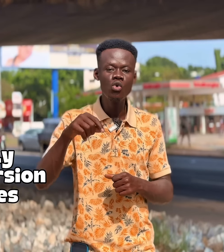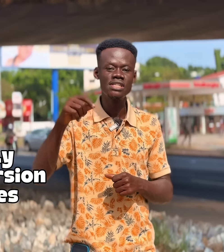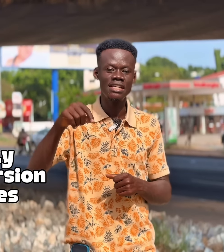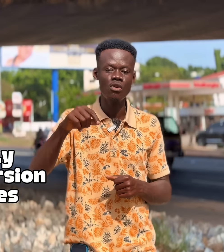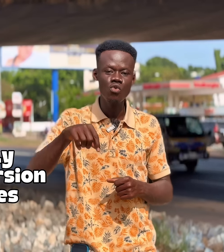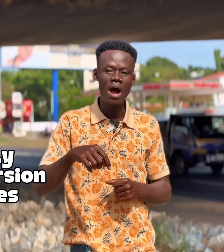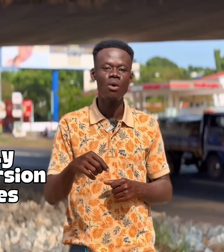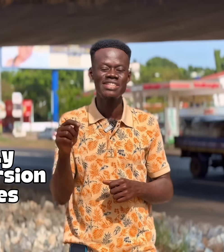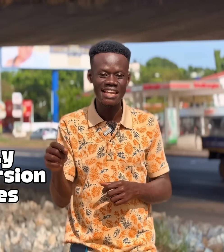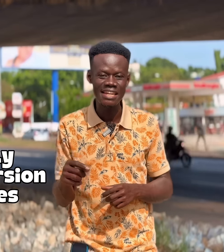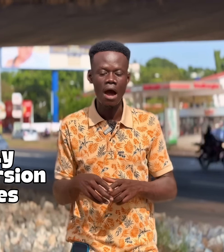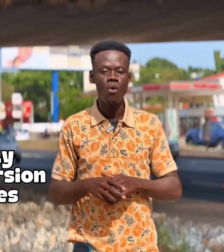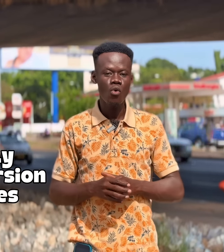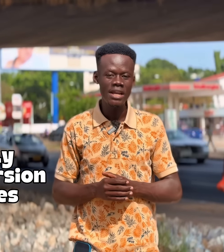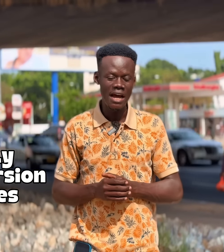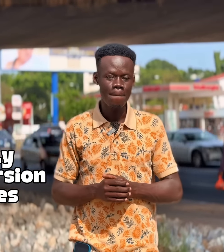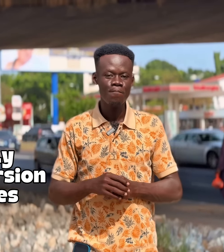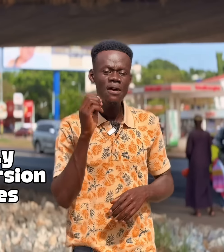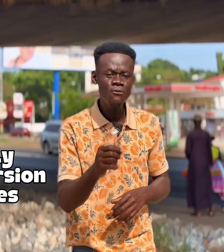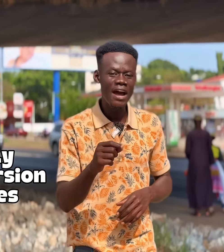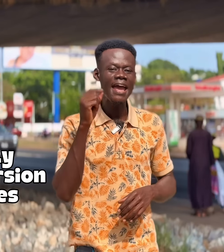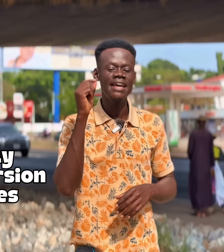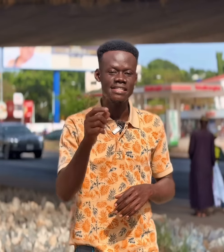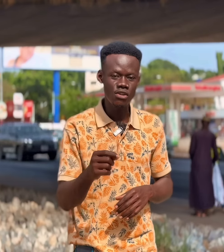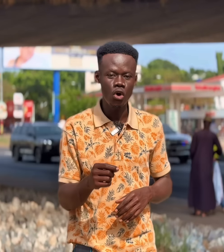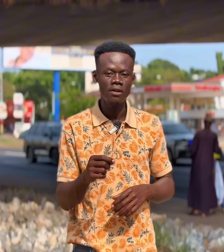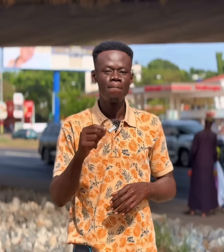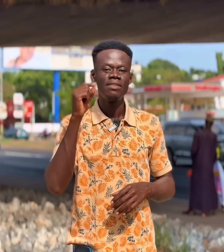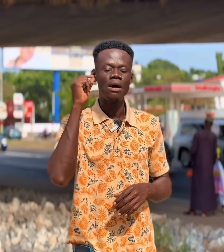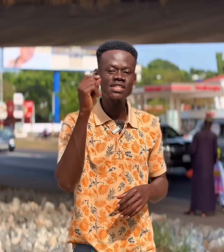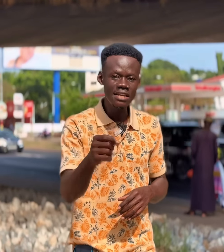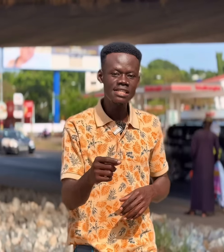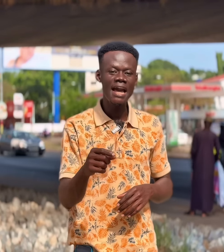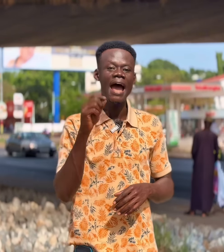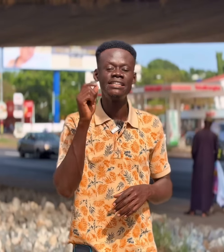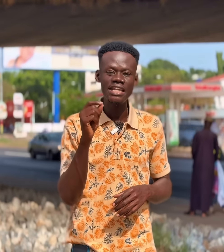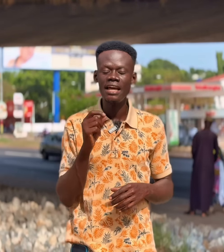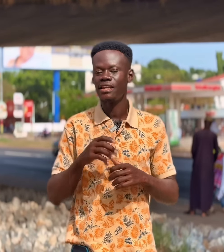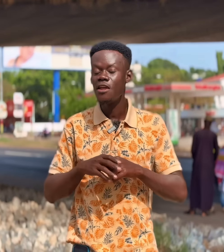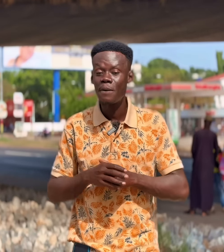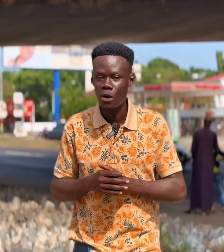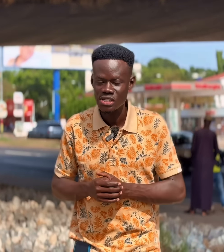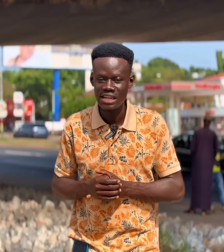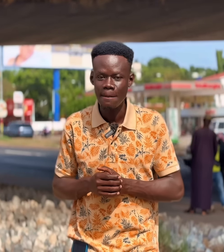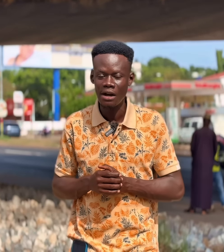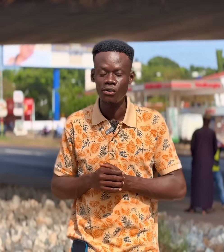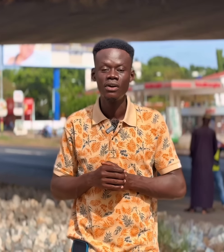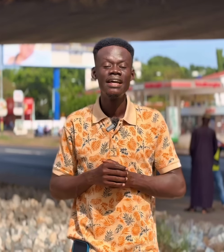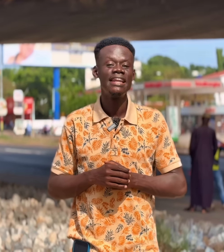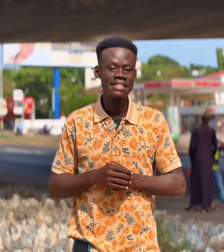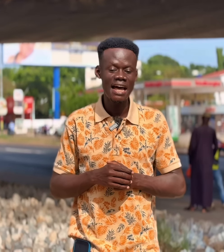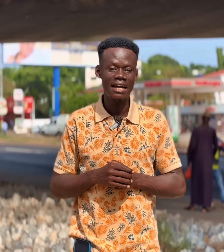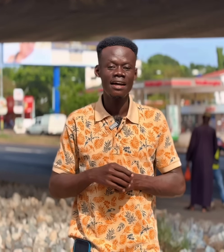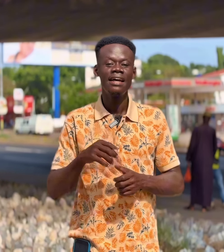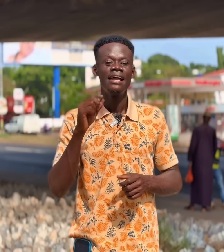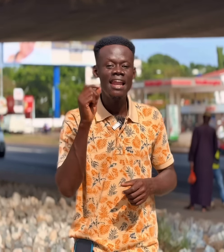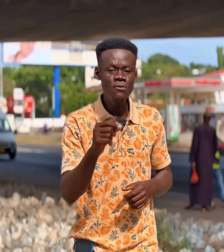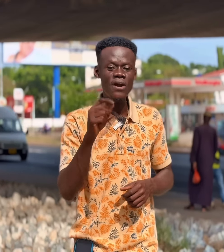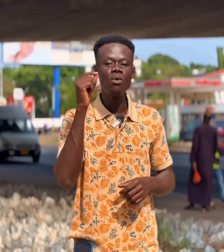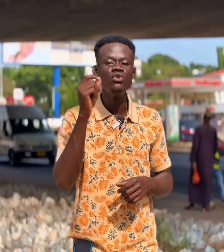ma hu sika dodo a wo send a wo benya. LemFi e secured na wo send this ka enche na nipa wo send ama no ne nsa